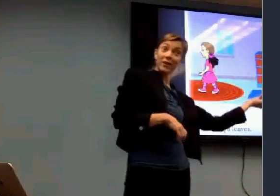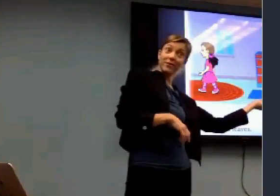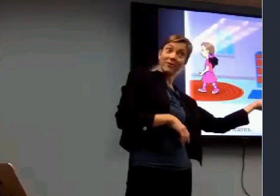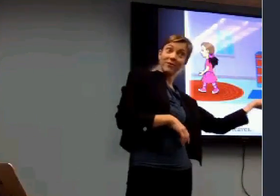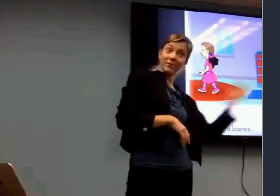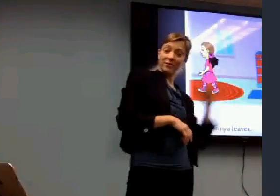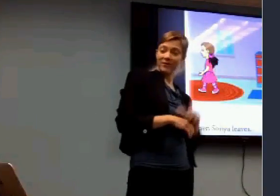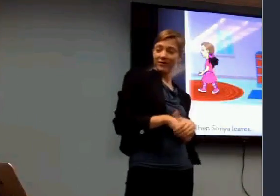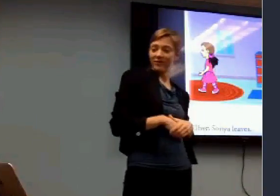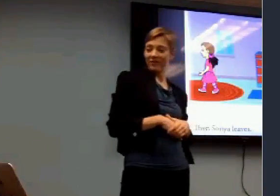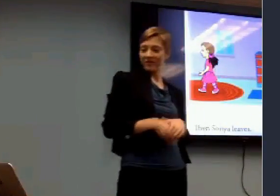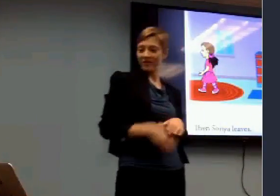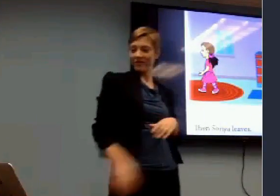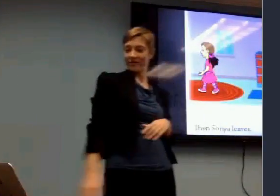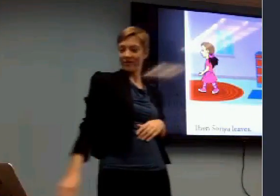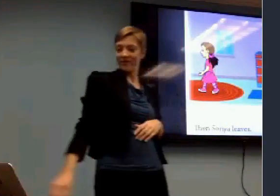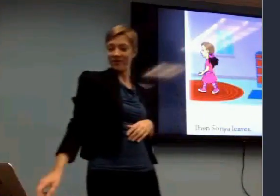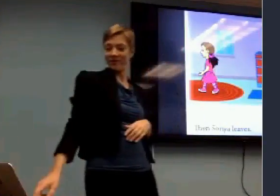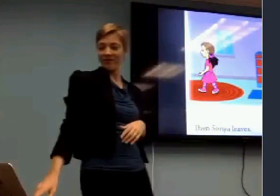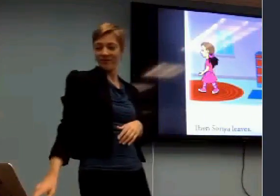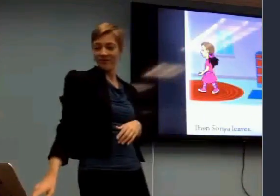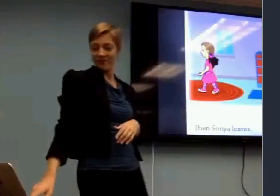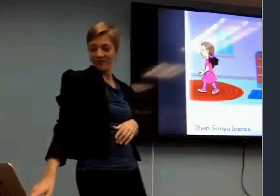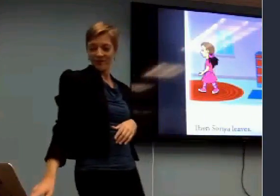And then Sonia leaves.